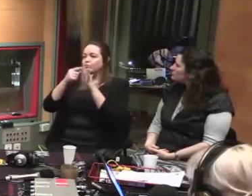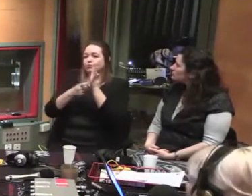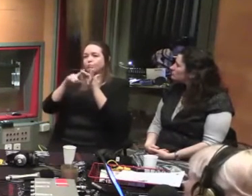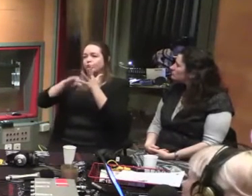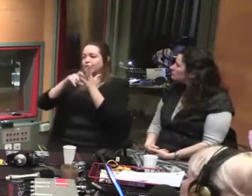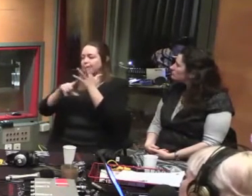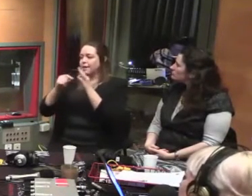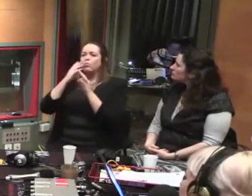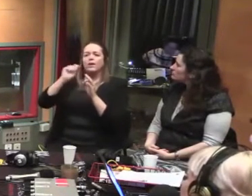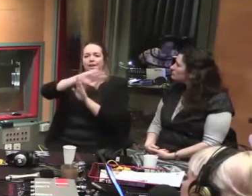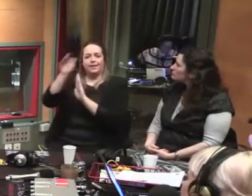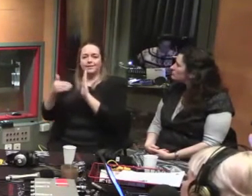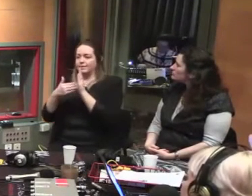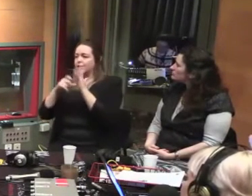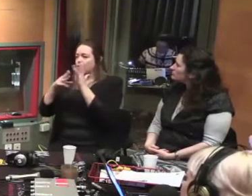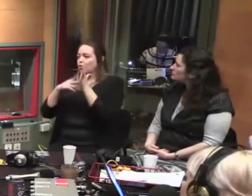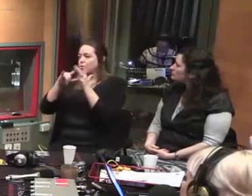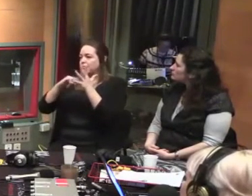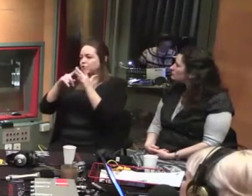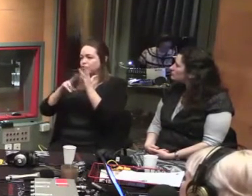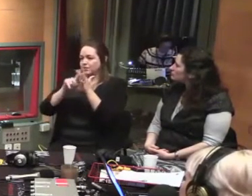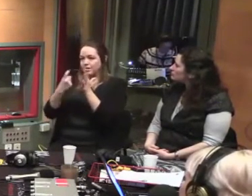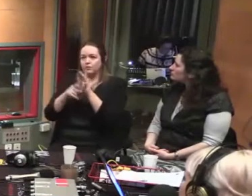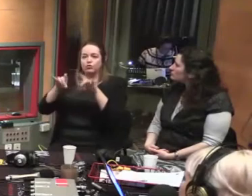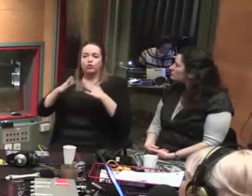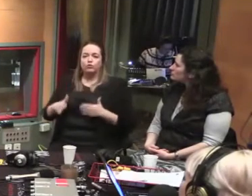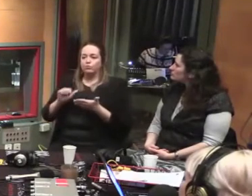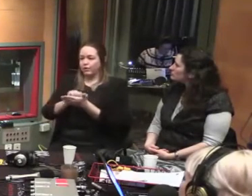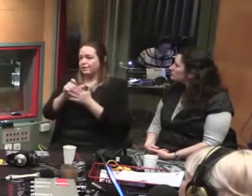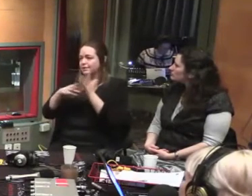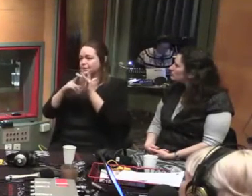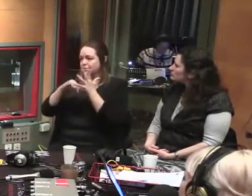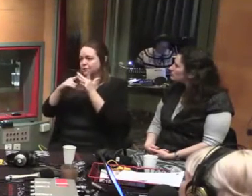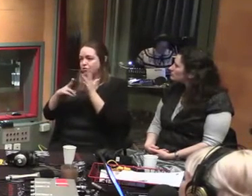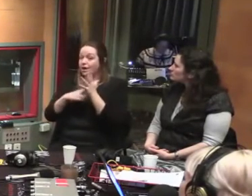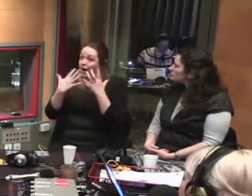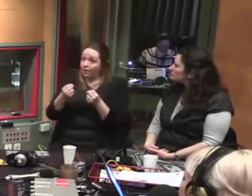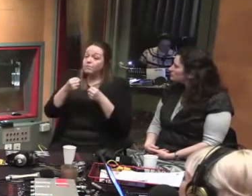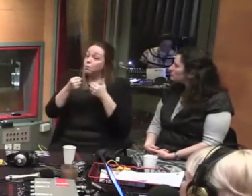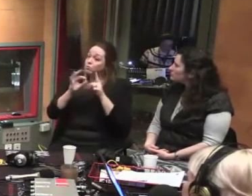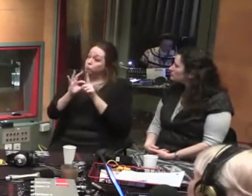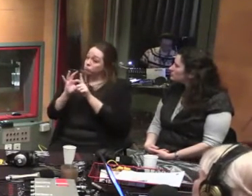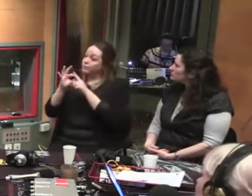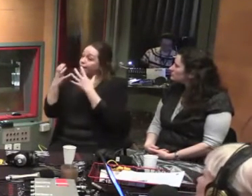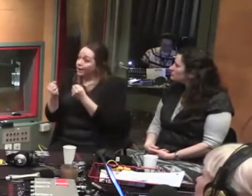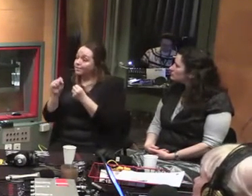as Commissioner at the Australian Human Rights Commission. And I think there has been some progress, but, you know, as any good advocate in a field